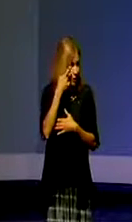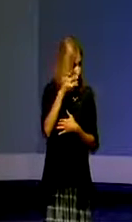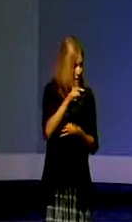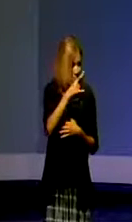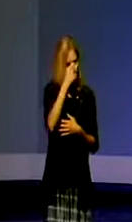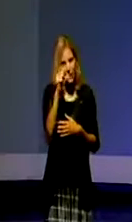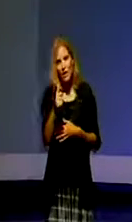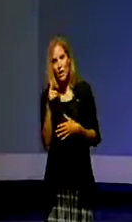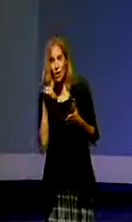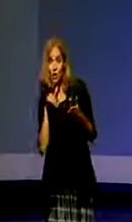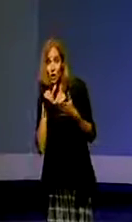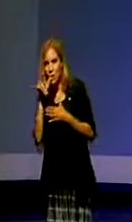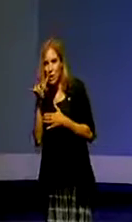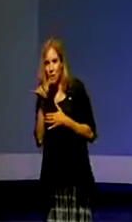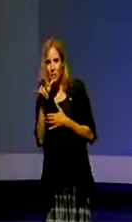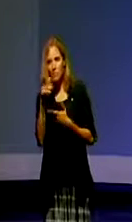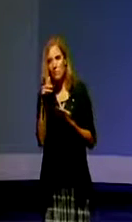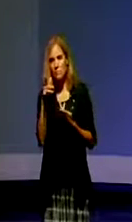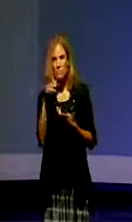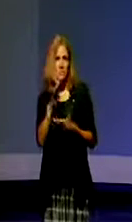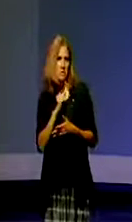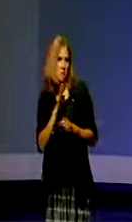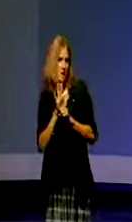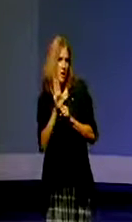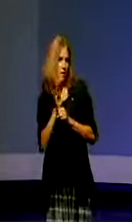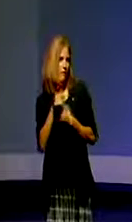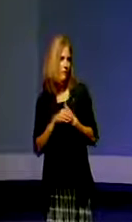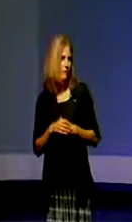other two jets weren't sufficient.